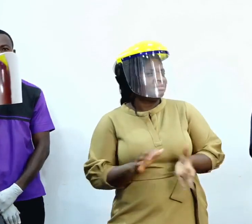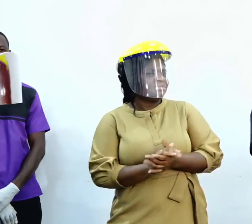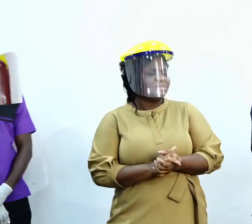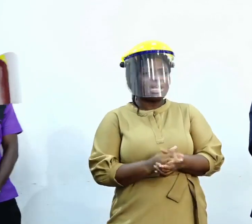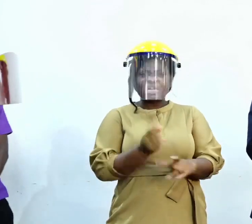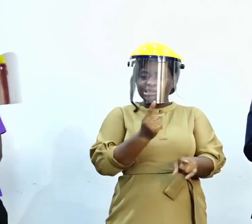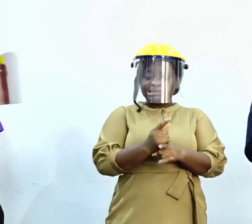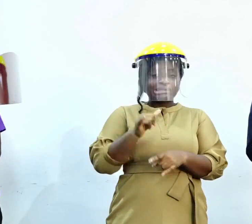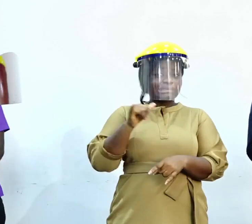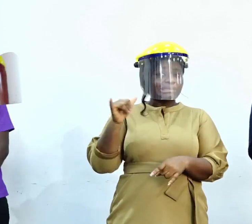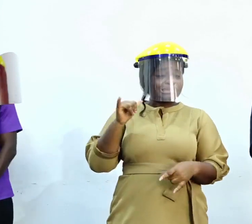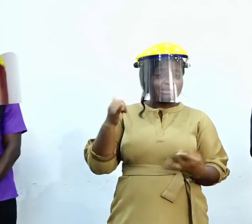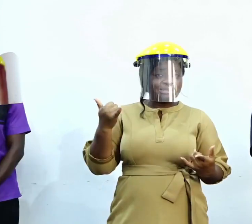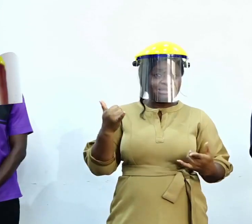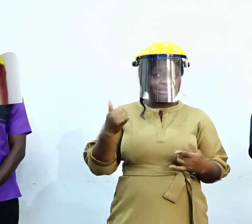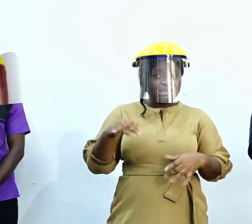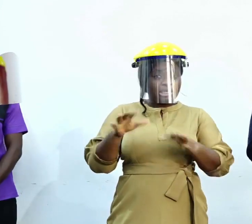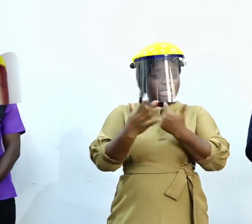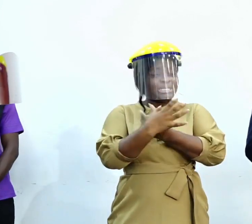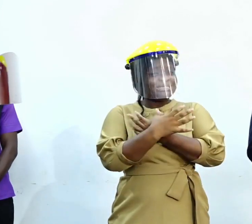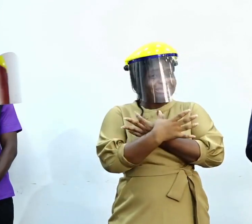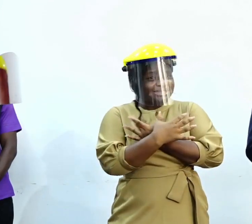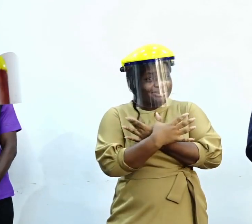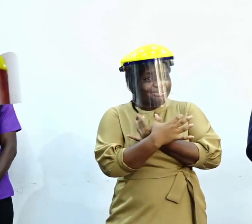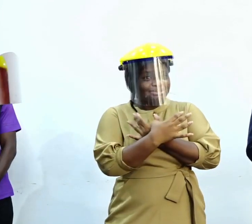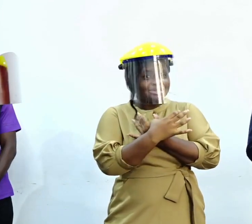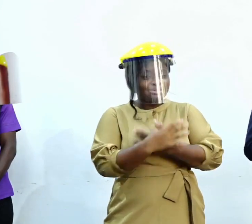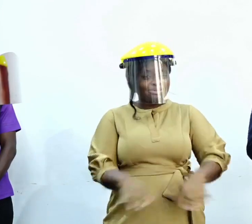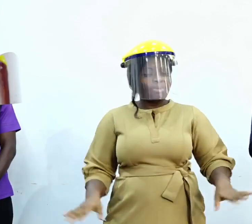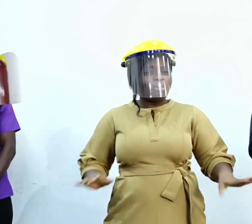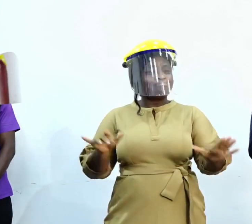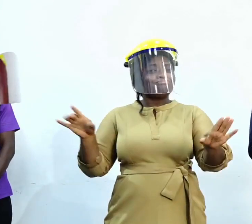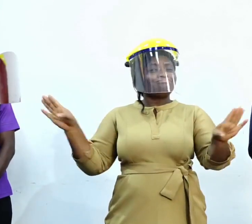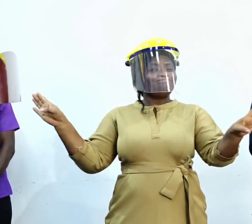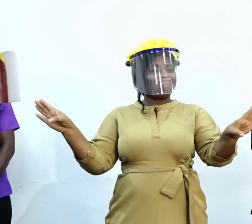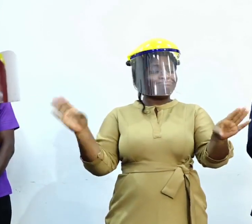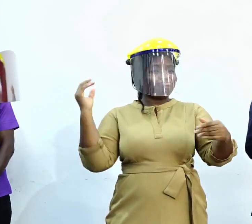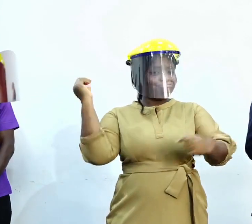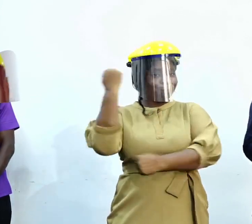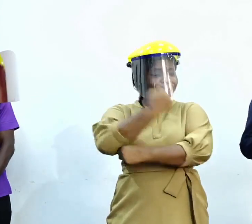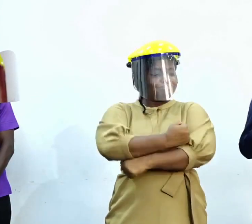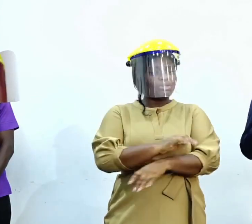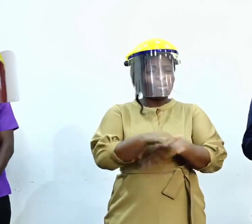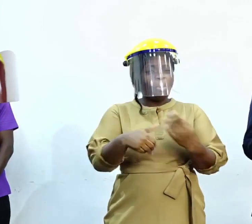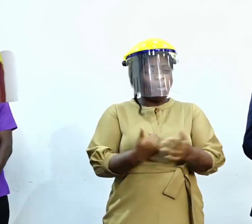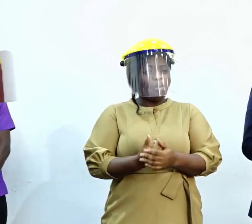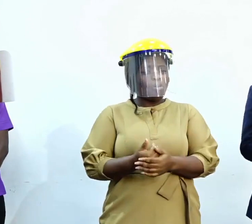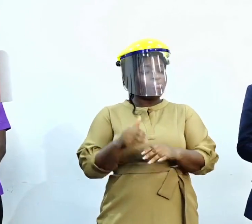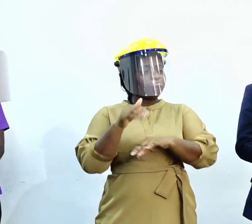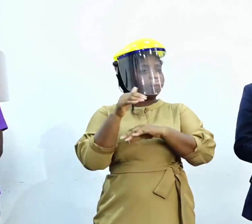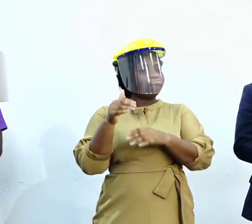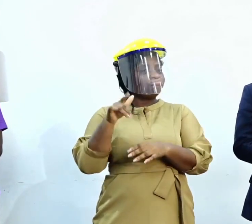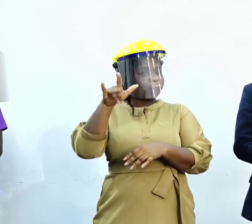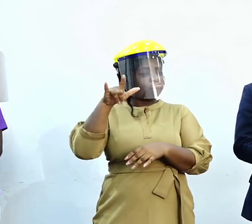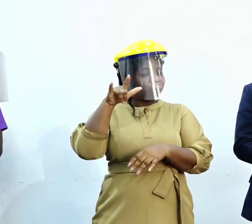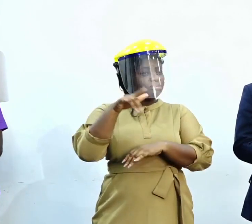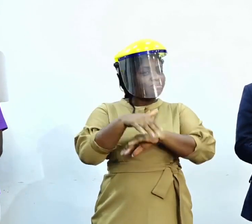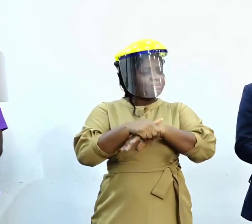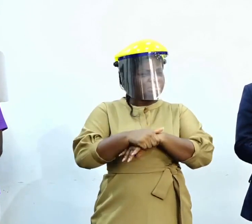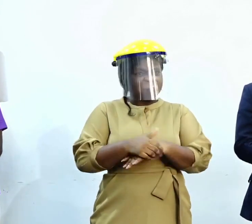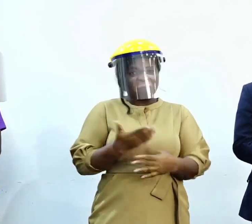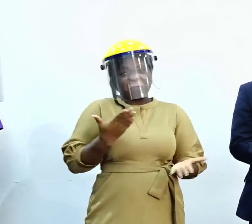Just yesterday, Germany closed all flights or banned all flights coming from the UK because of the new variant. Is Ghana